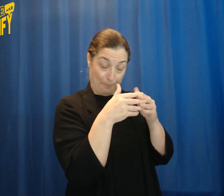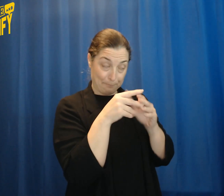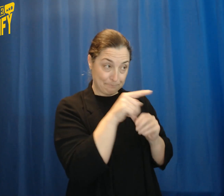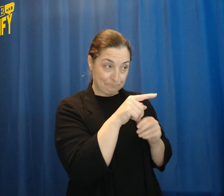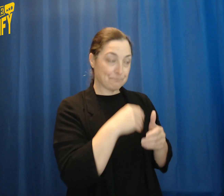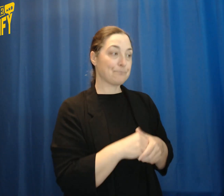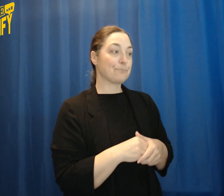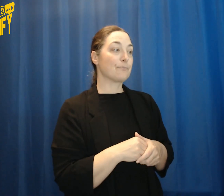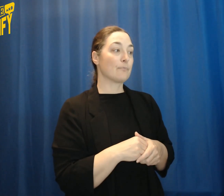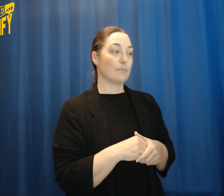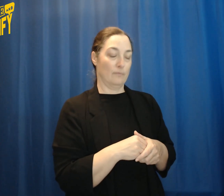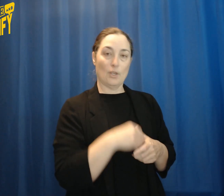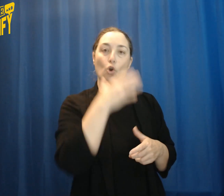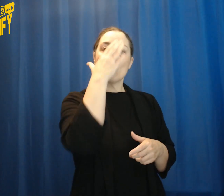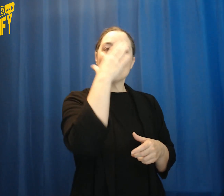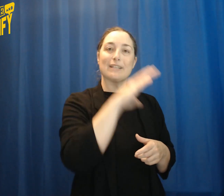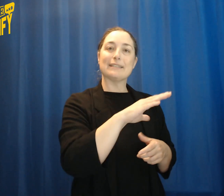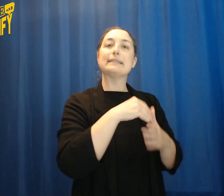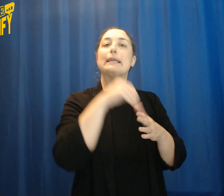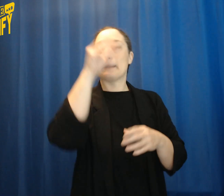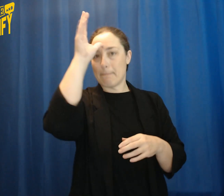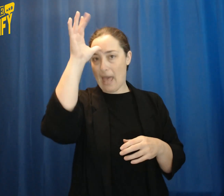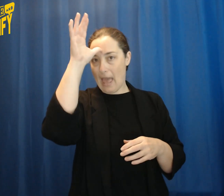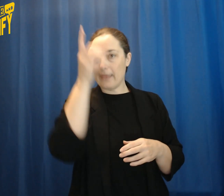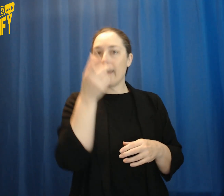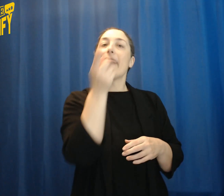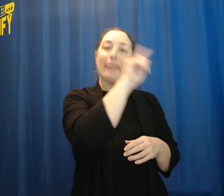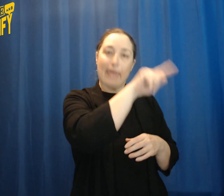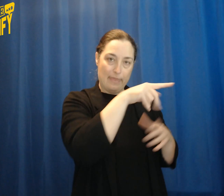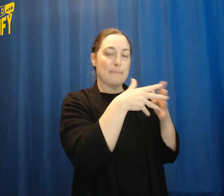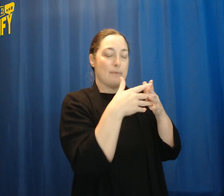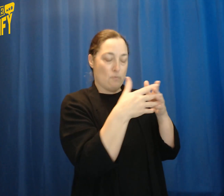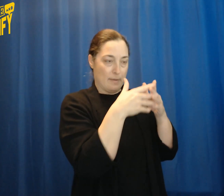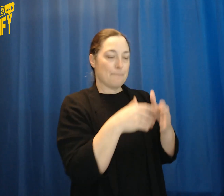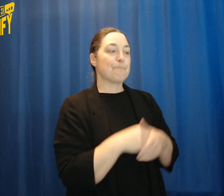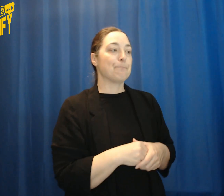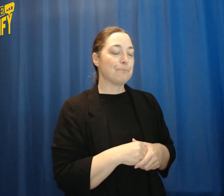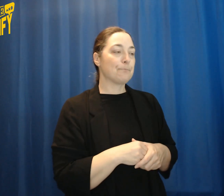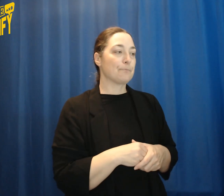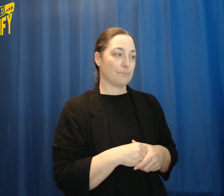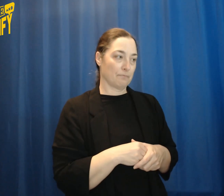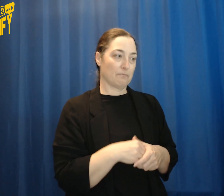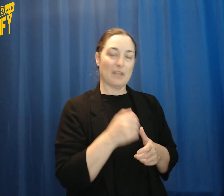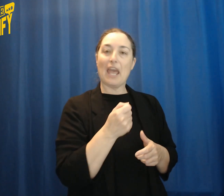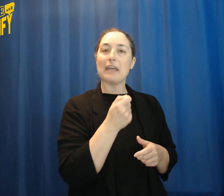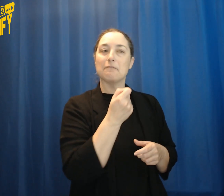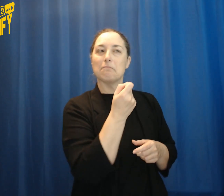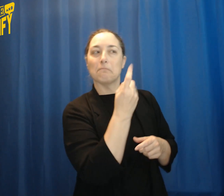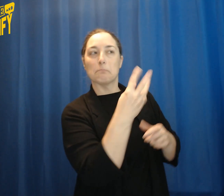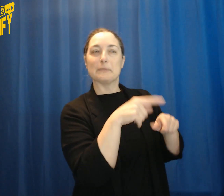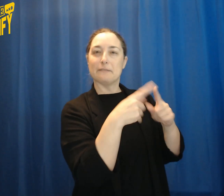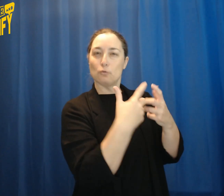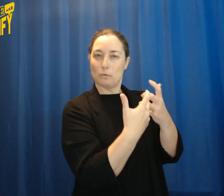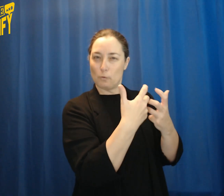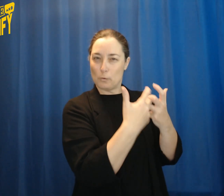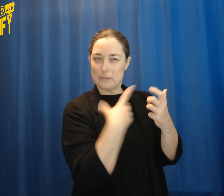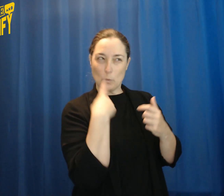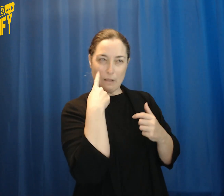did a residency in Bali and then went across to the States, and I'd lined up a couple of universities to look at. And the first